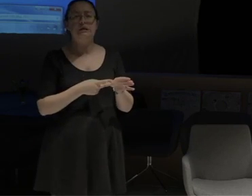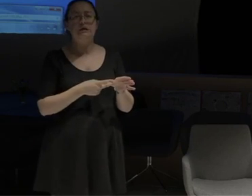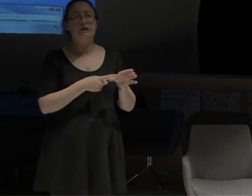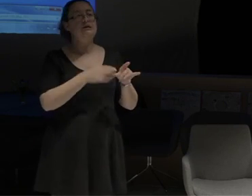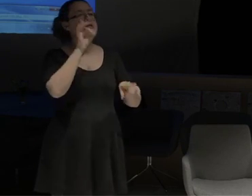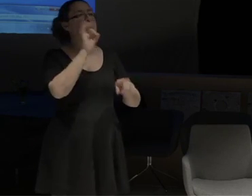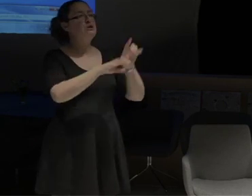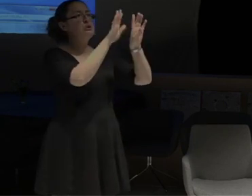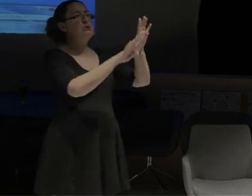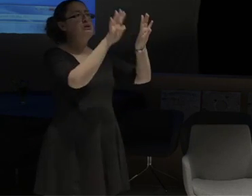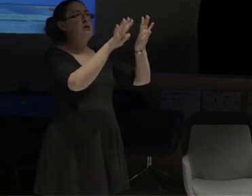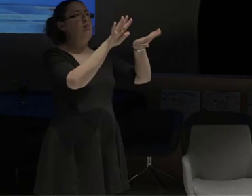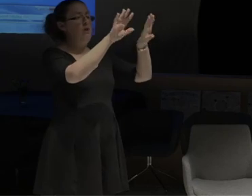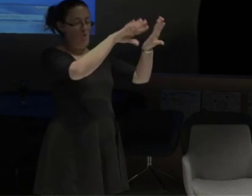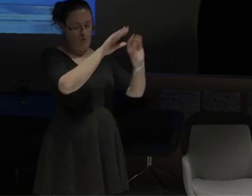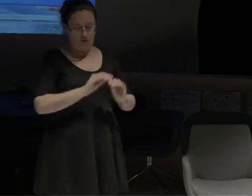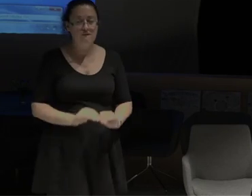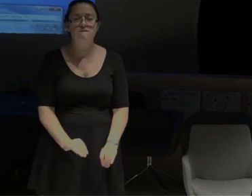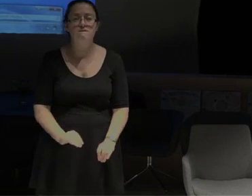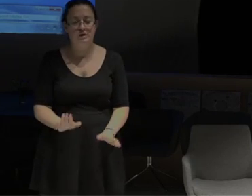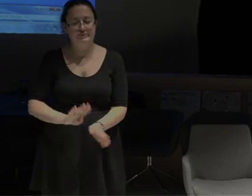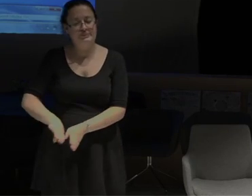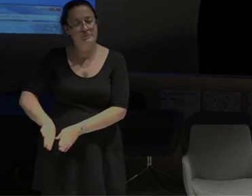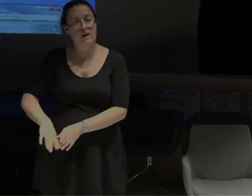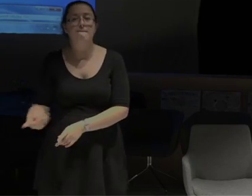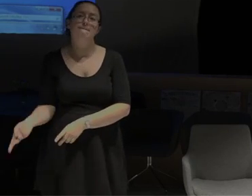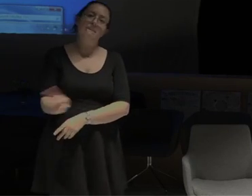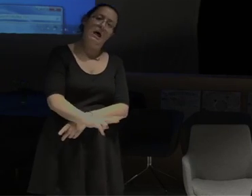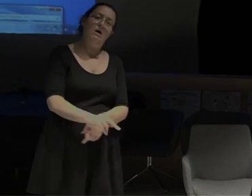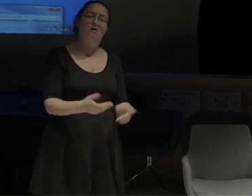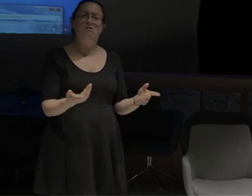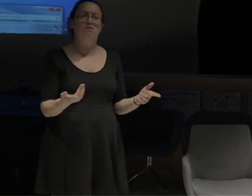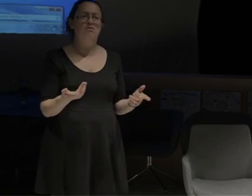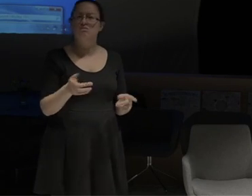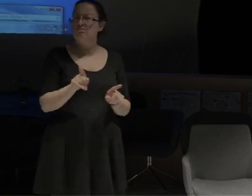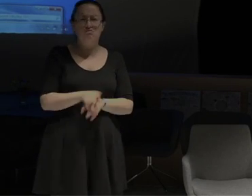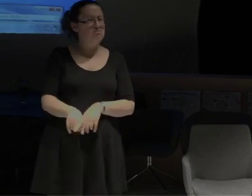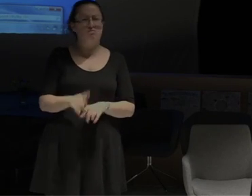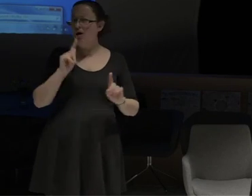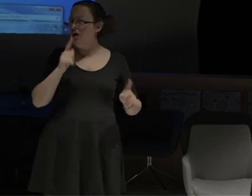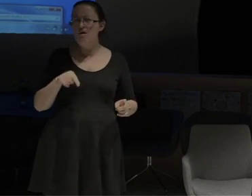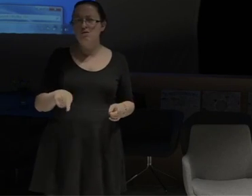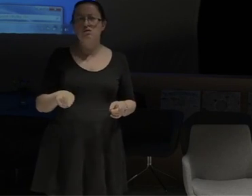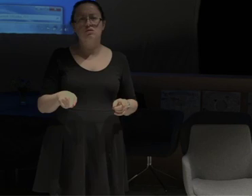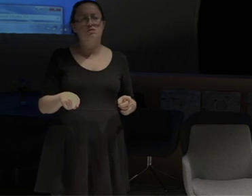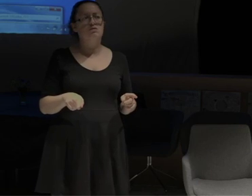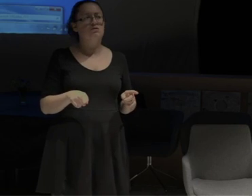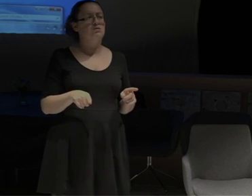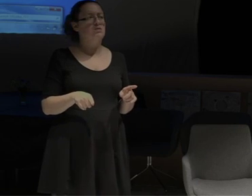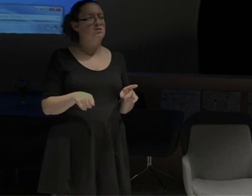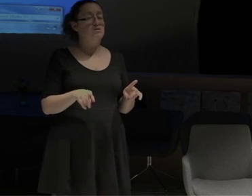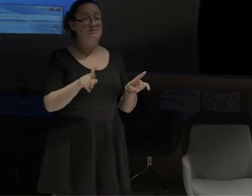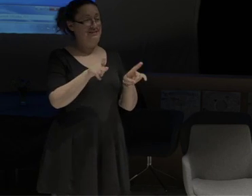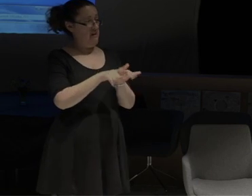a box again until something else happens. And it really can't be like that. It needs to be much more like you've talked about in terms of the